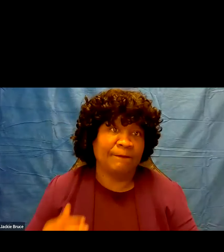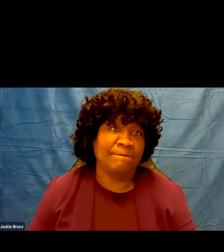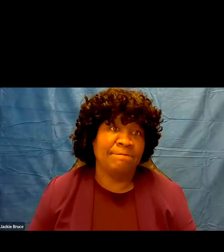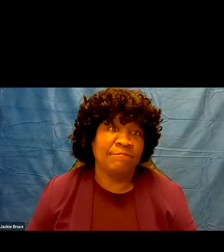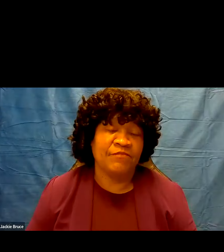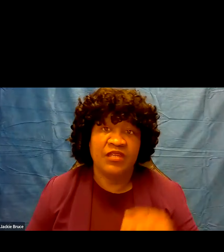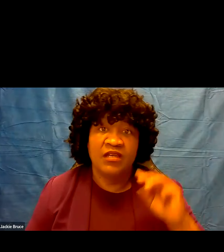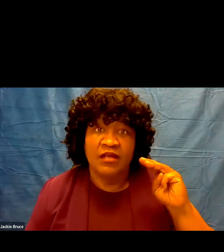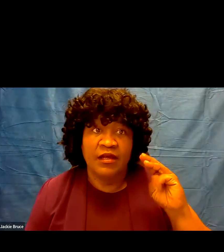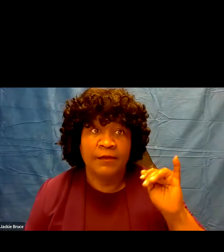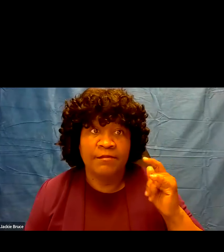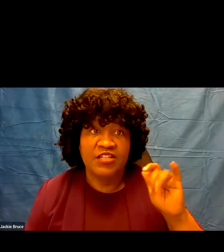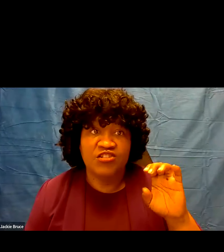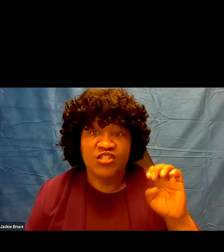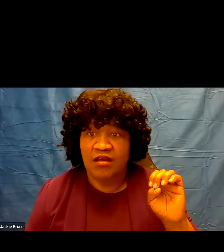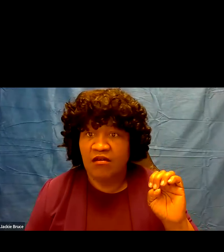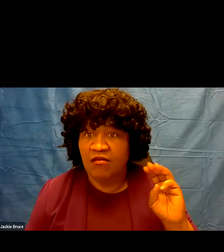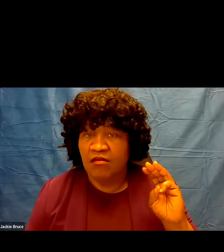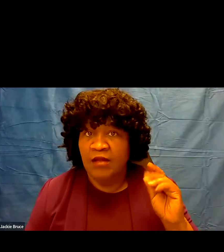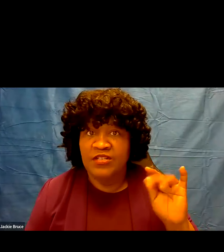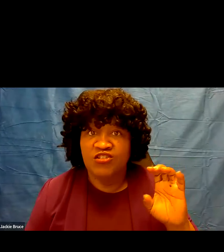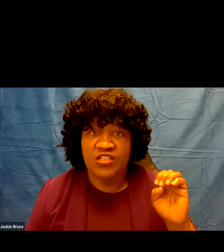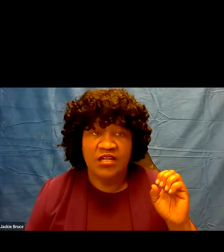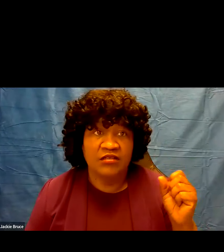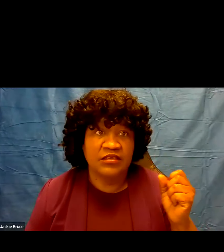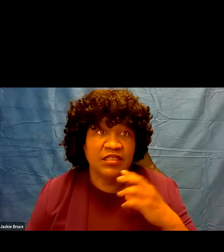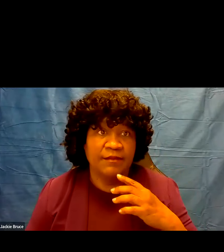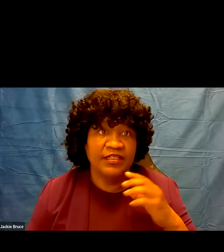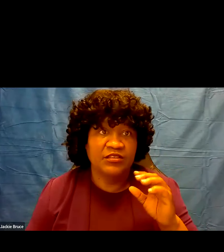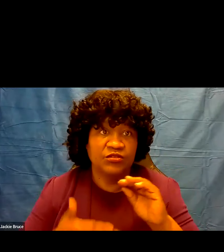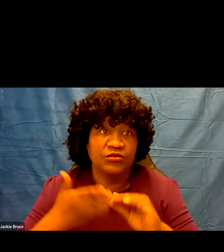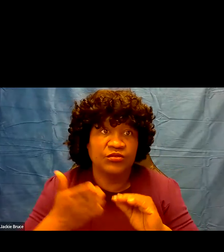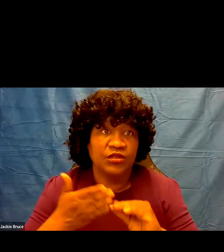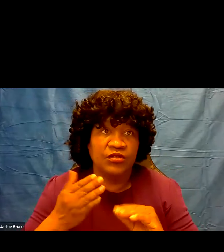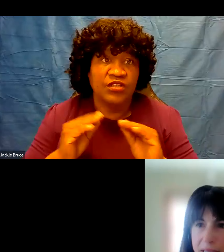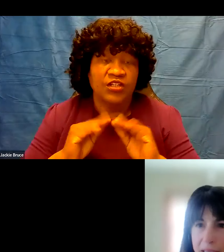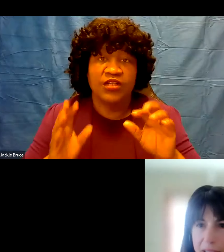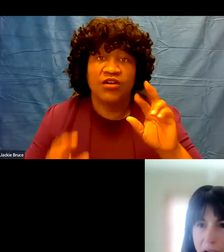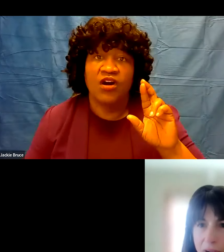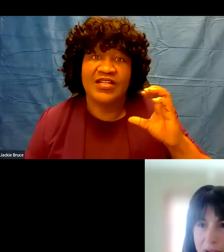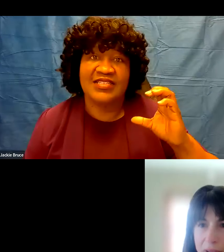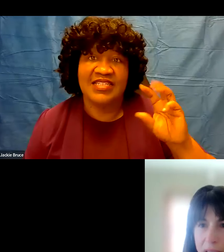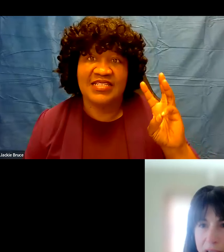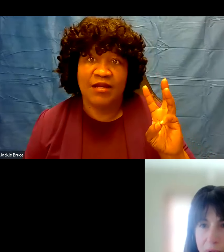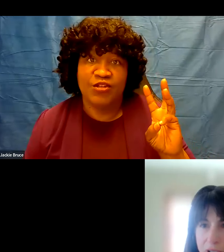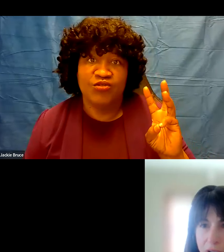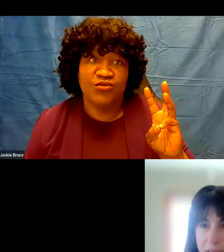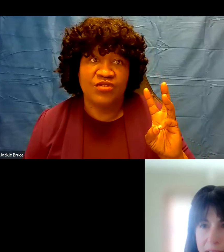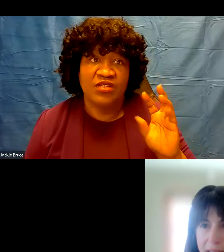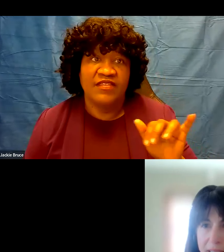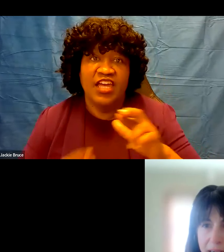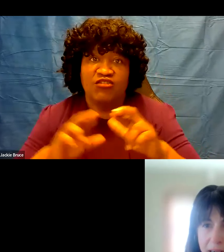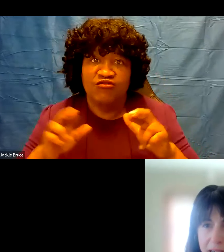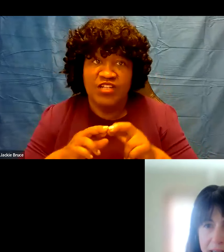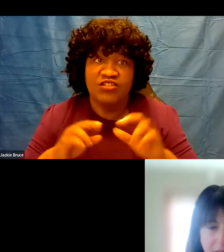Oh, Michelle McDaniel just sent me a note here. I'll pass it on to all of you. There are clear RCWs that all regional